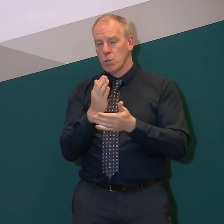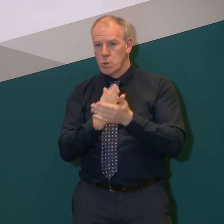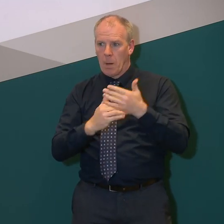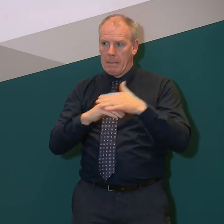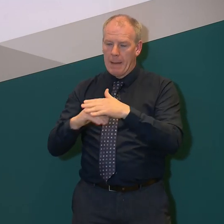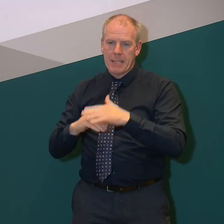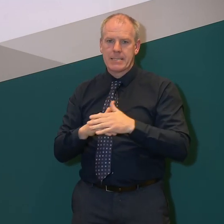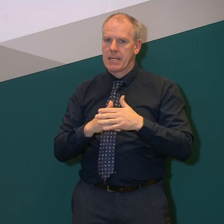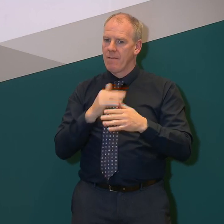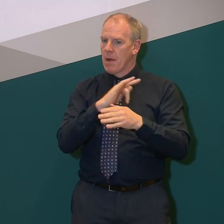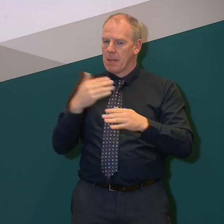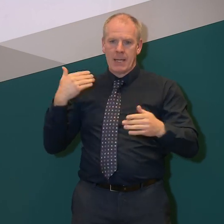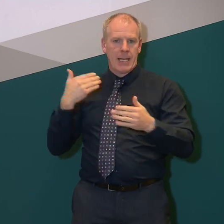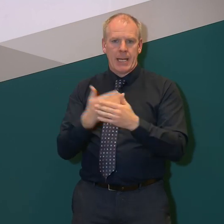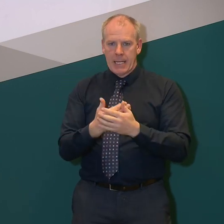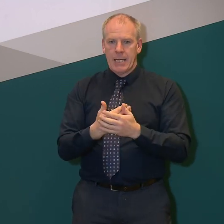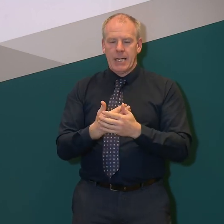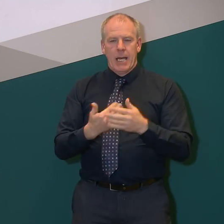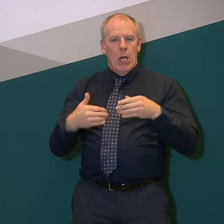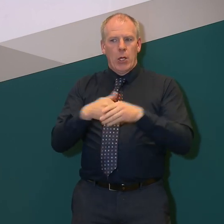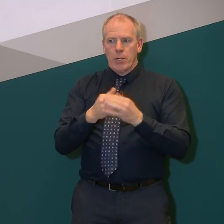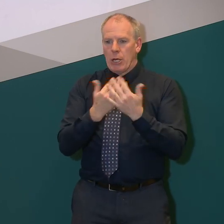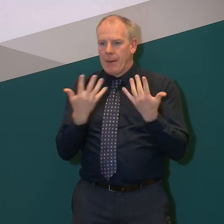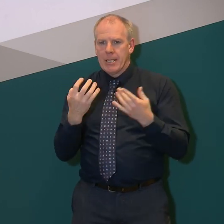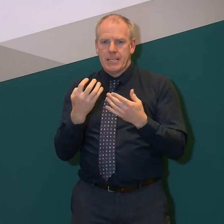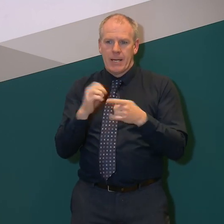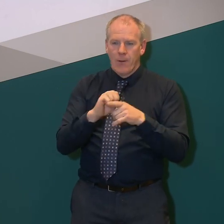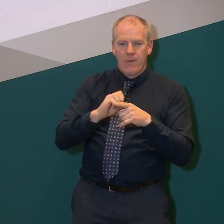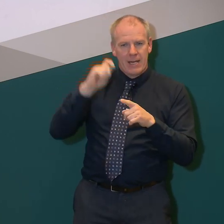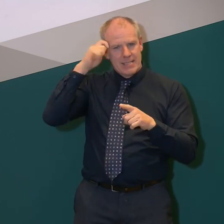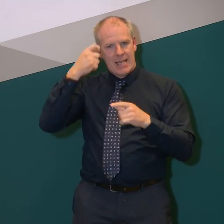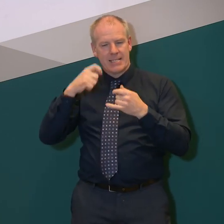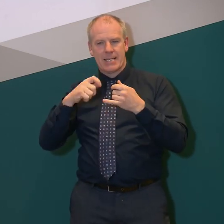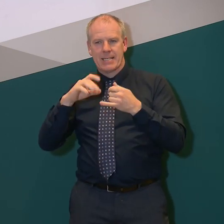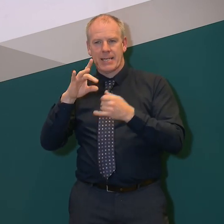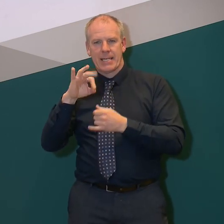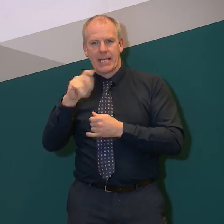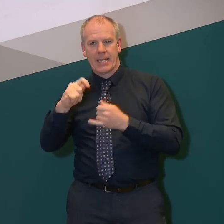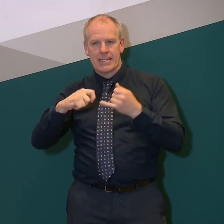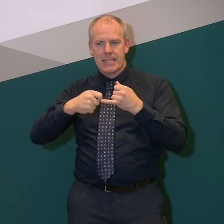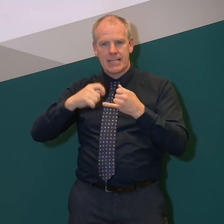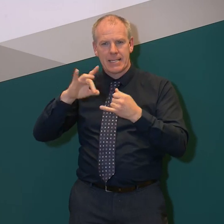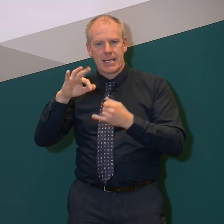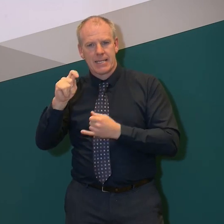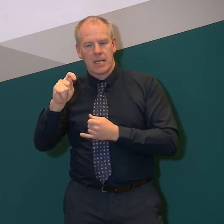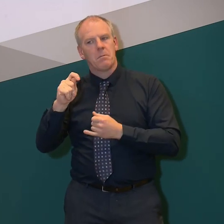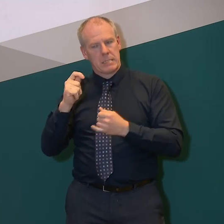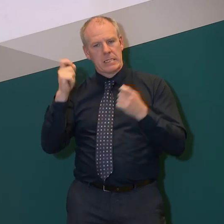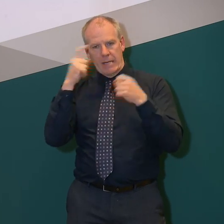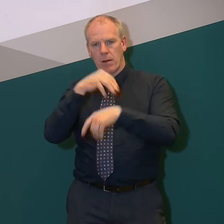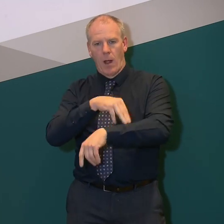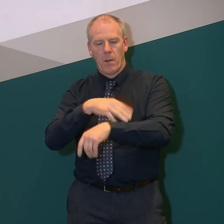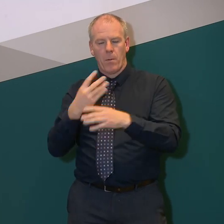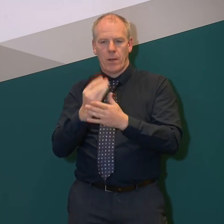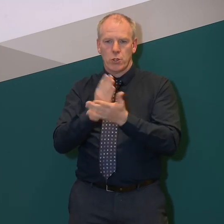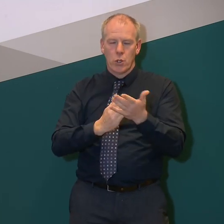about that from the beginning, including the testing kit, and that led to difficulties in some of the testing centres in the past few days. But